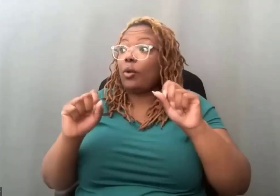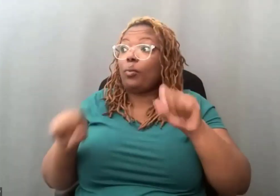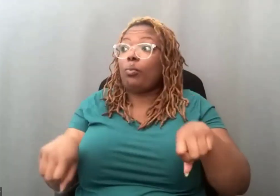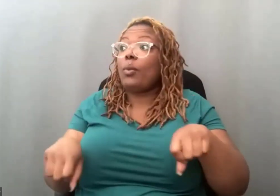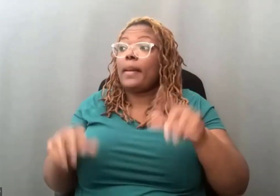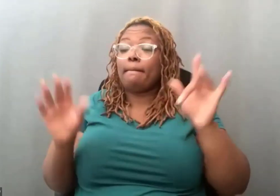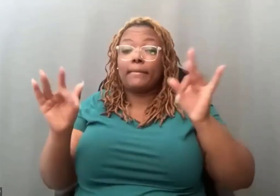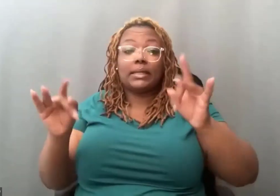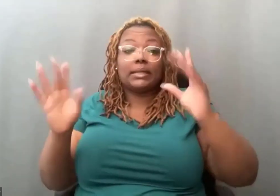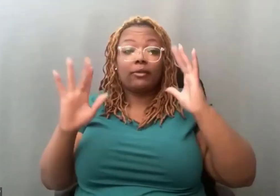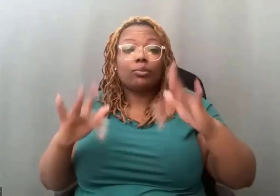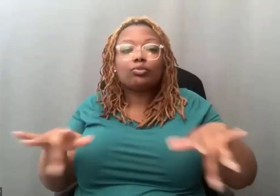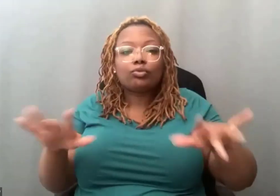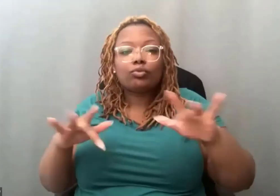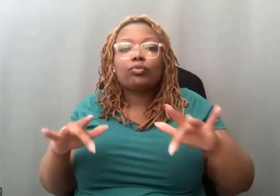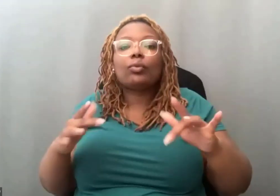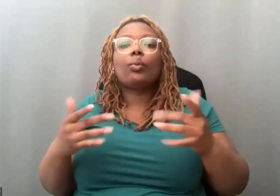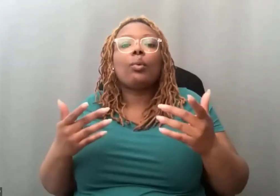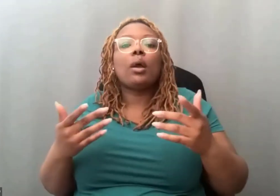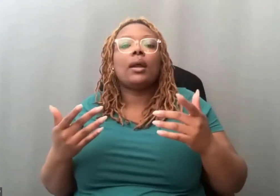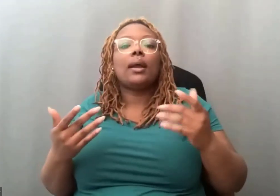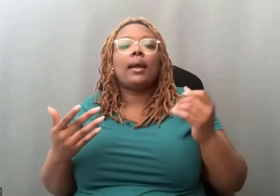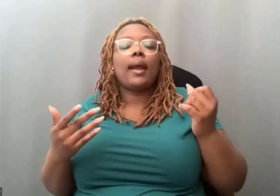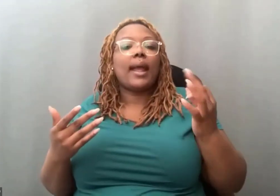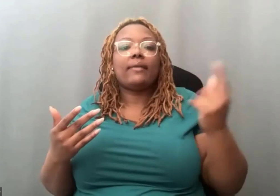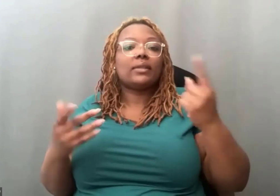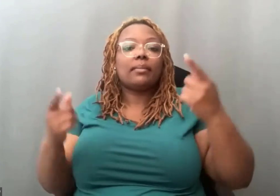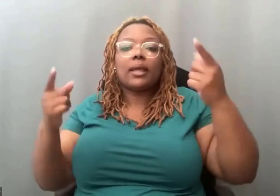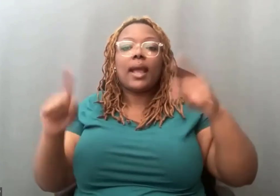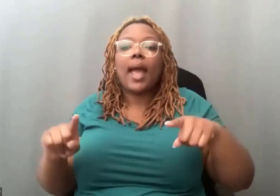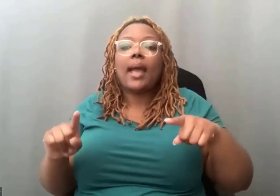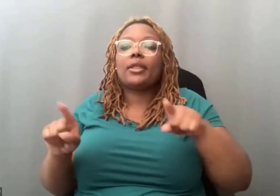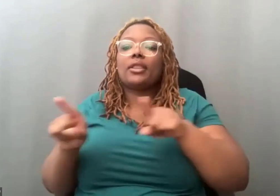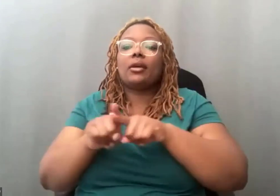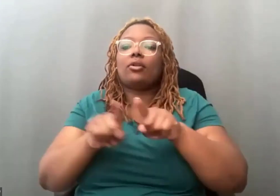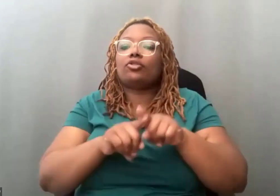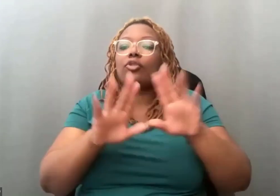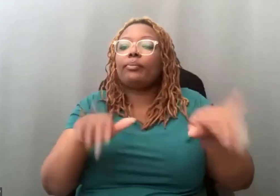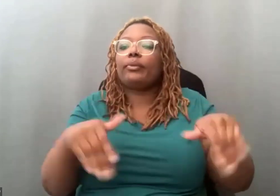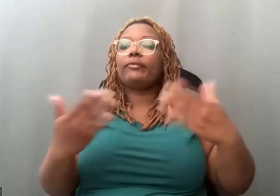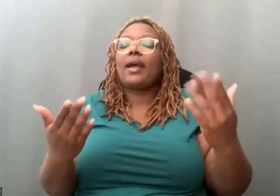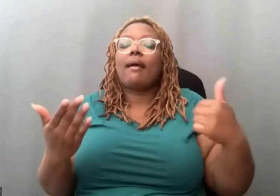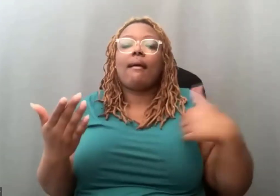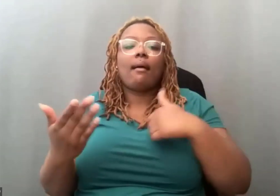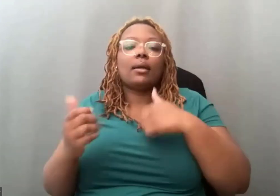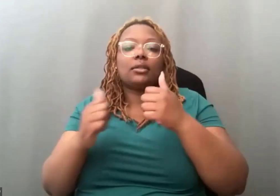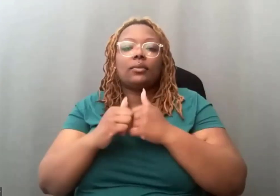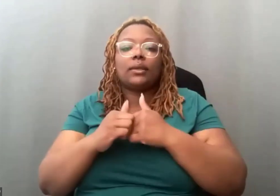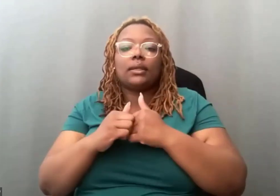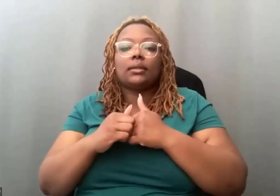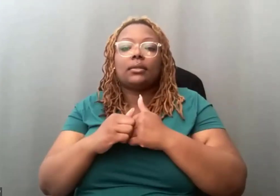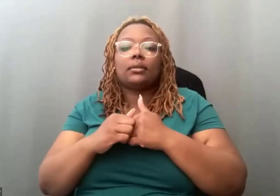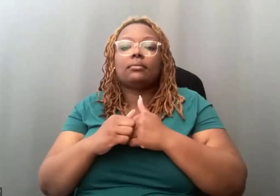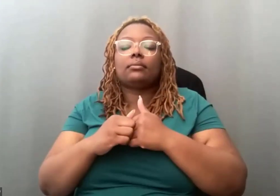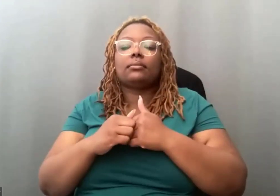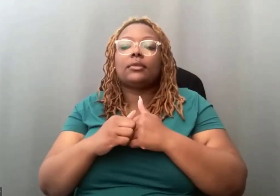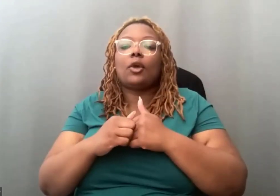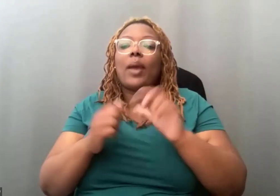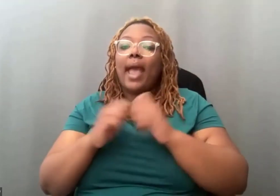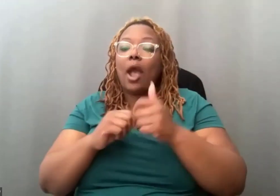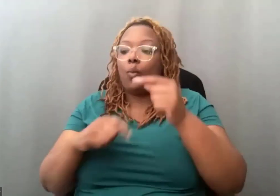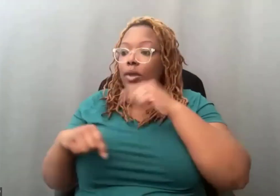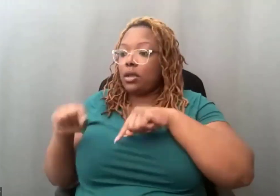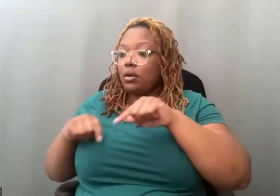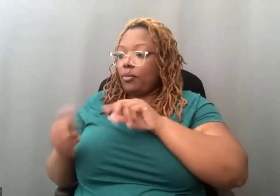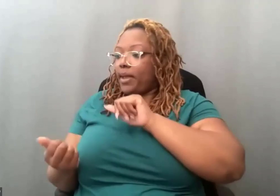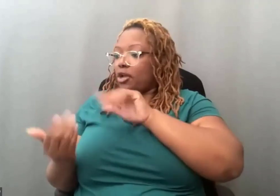be terrible to record. If something is happening, that also provides us with a way to like go back and